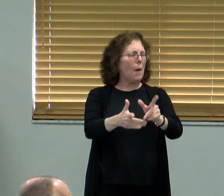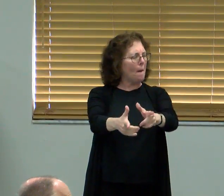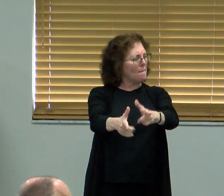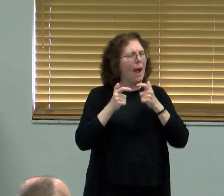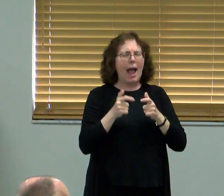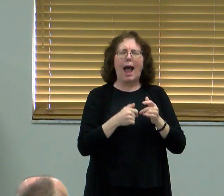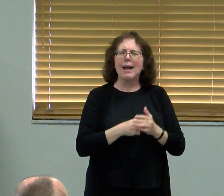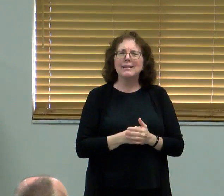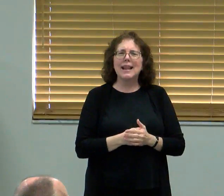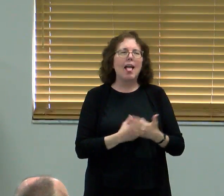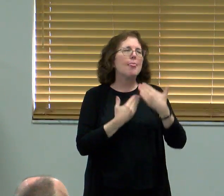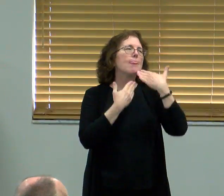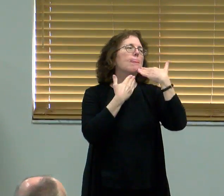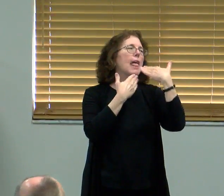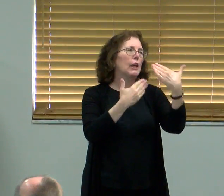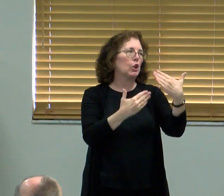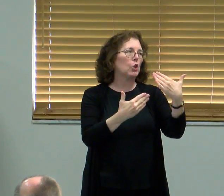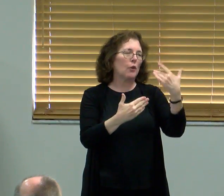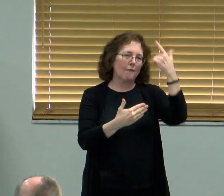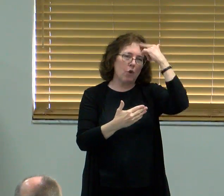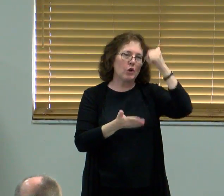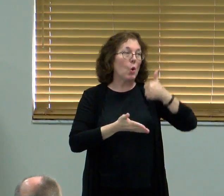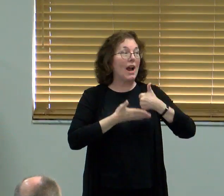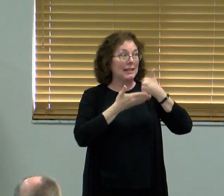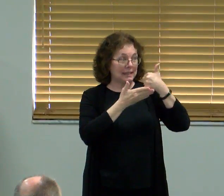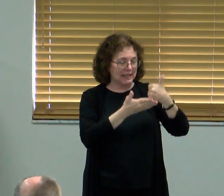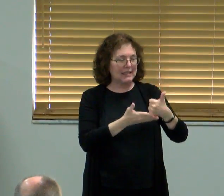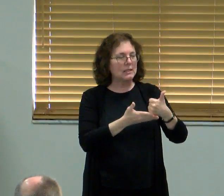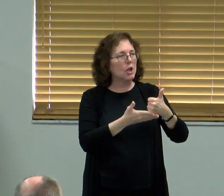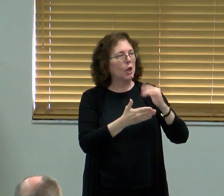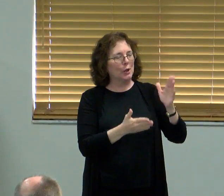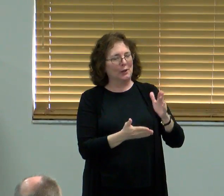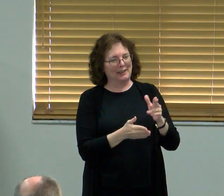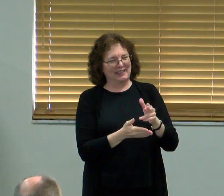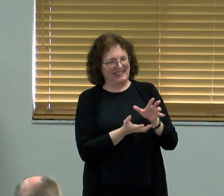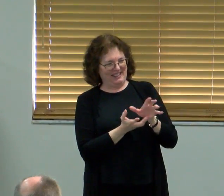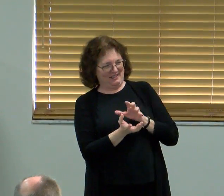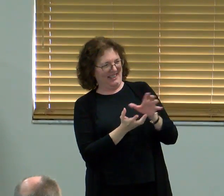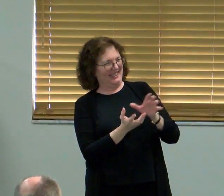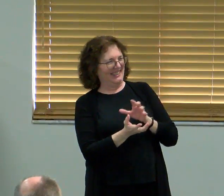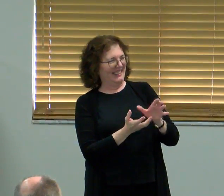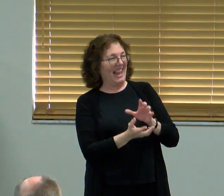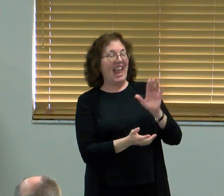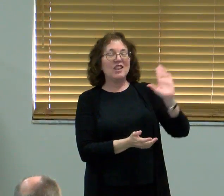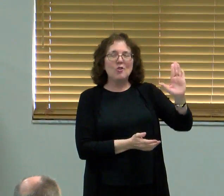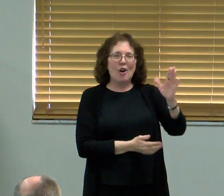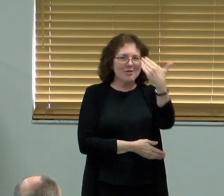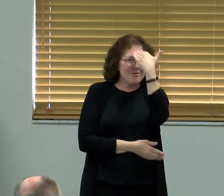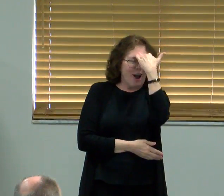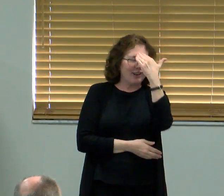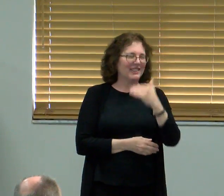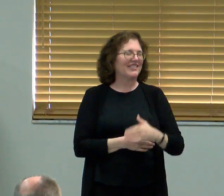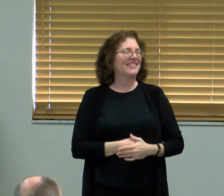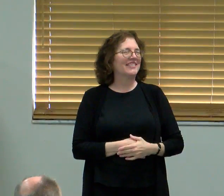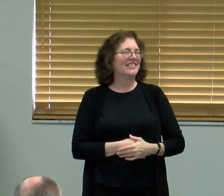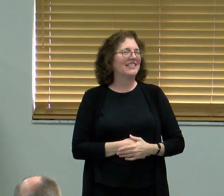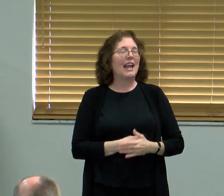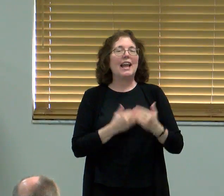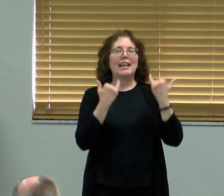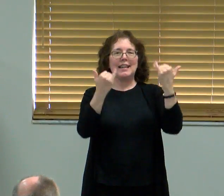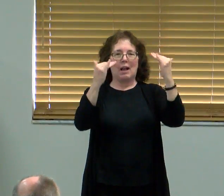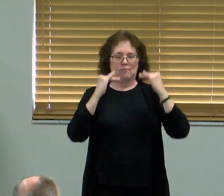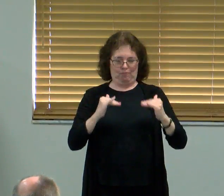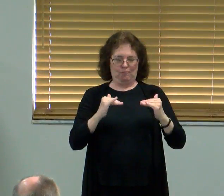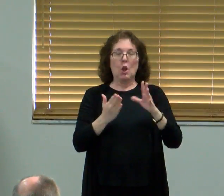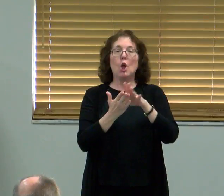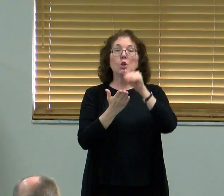fast. Thank you for your assistance, your humor, and your knowledge. Now to